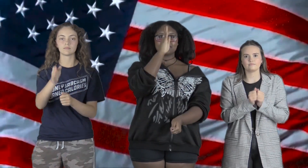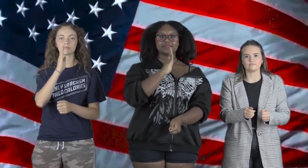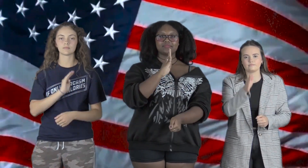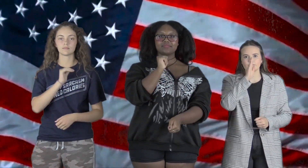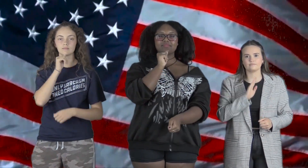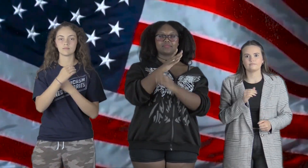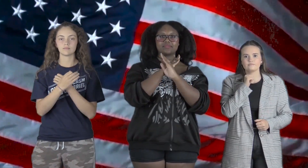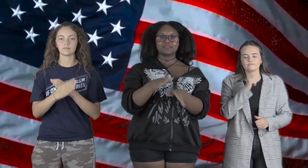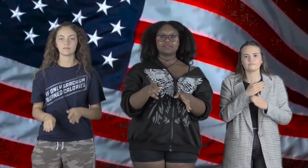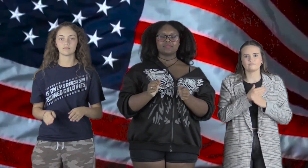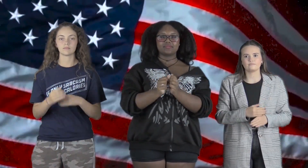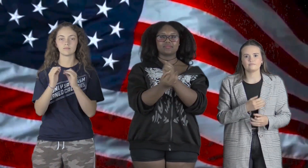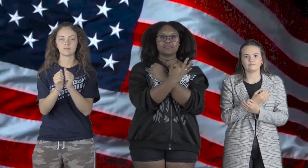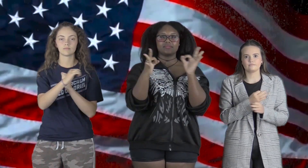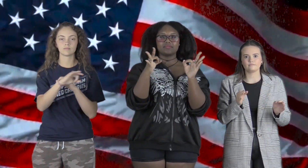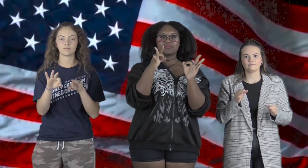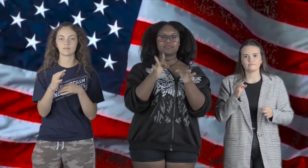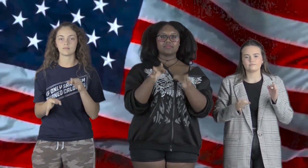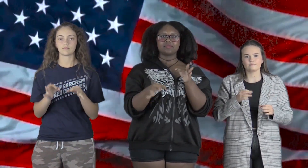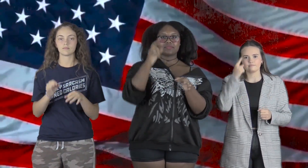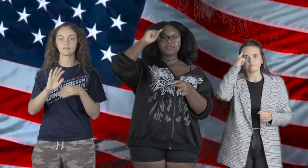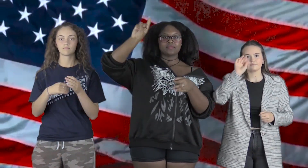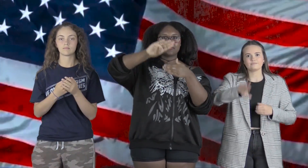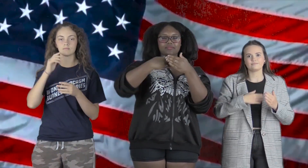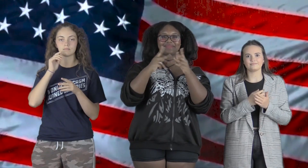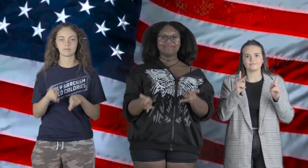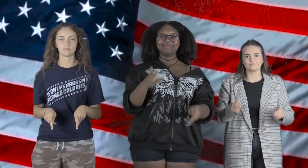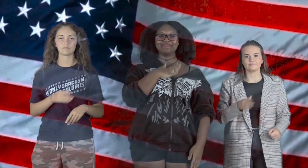under God, indivisible, with liberty and justice for all.